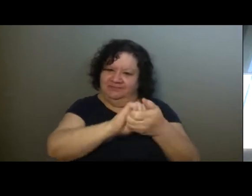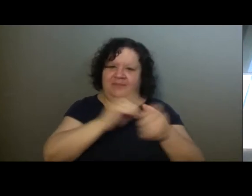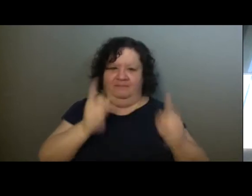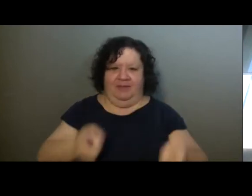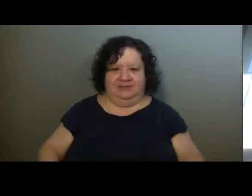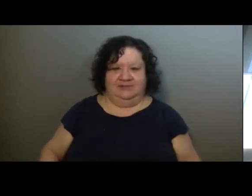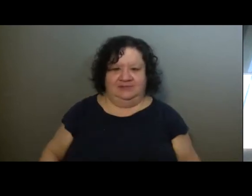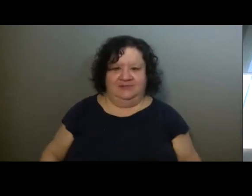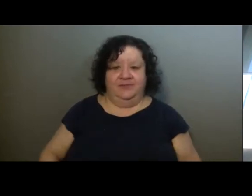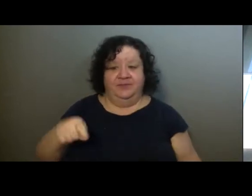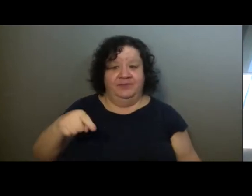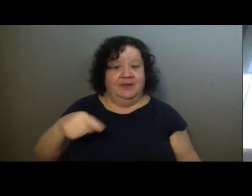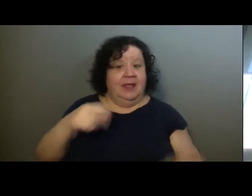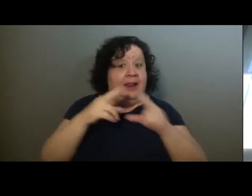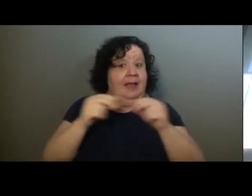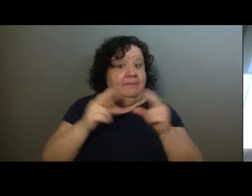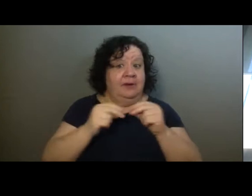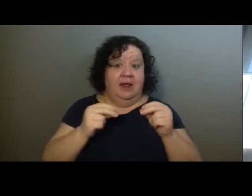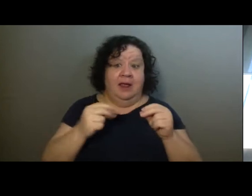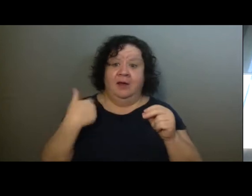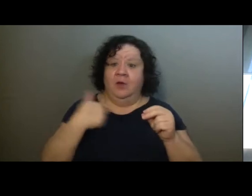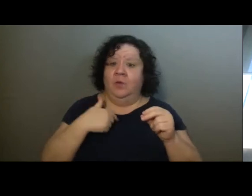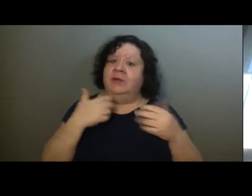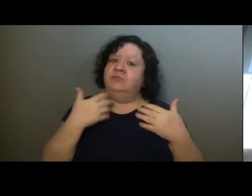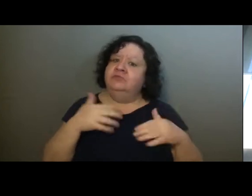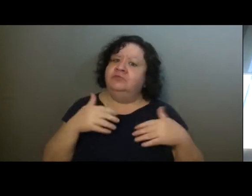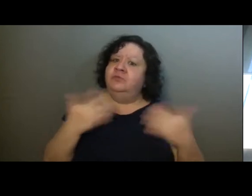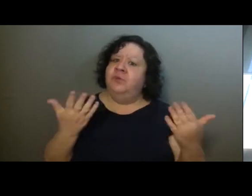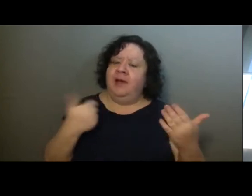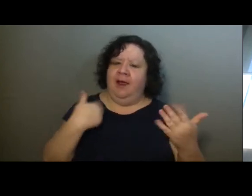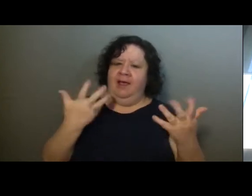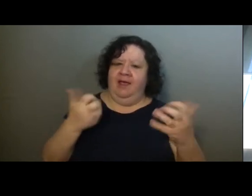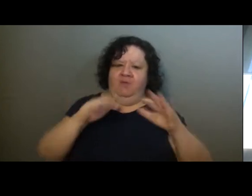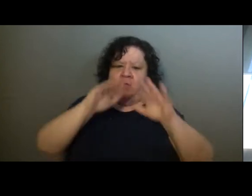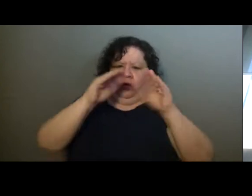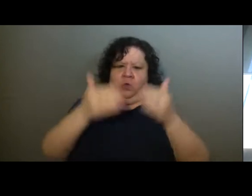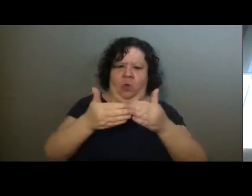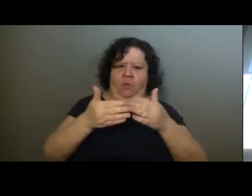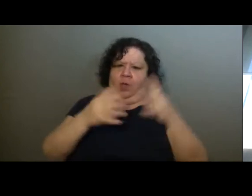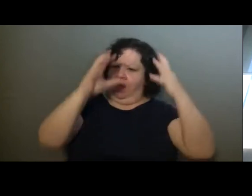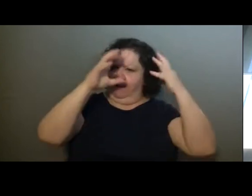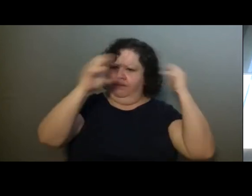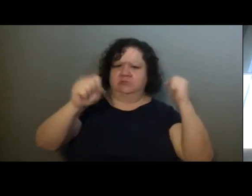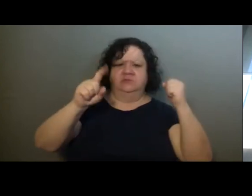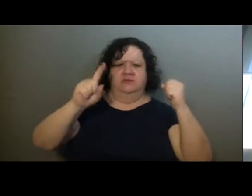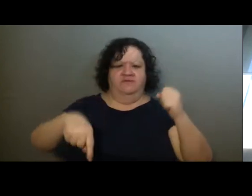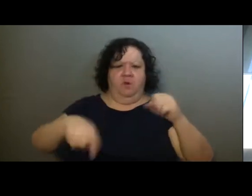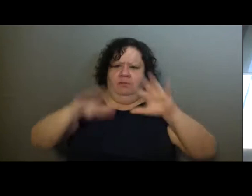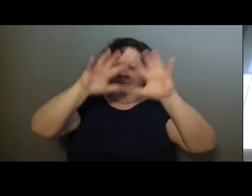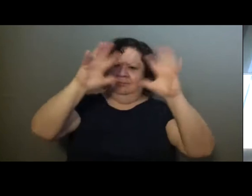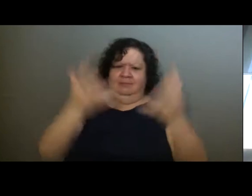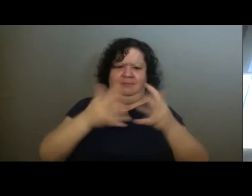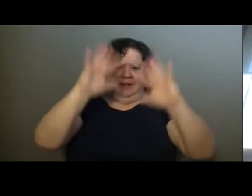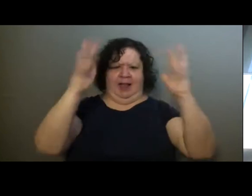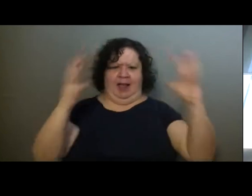climate change, who is called Michael Haddad. He is also an advocate for inclusion that is Lebanese himself, and basically really